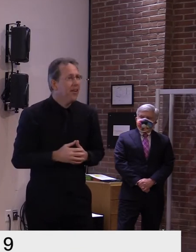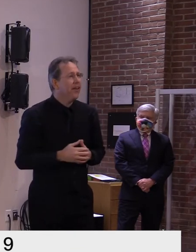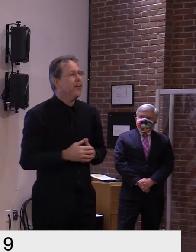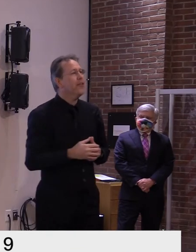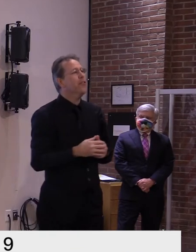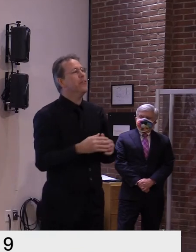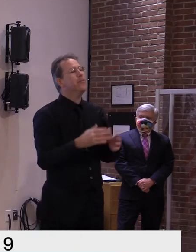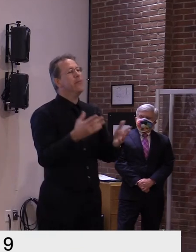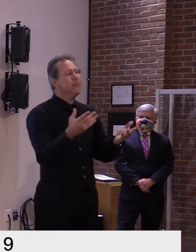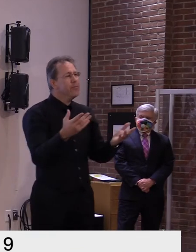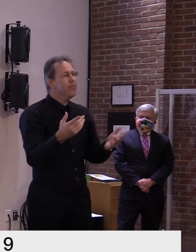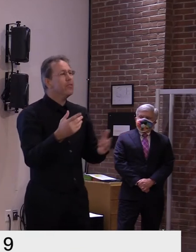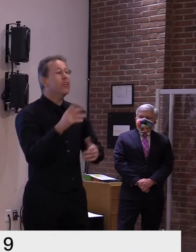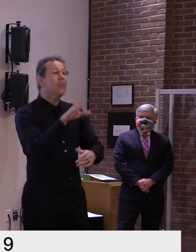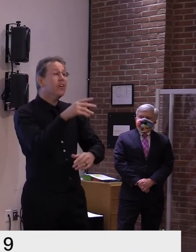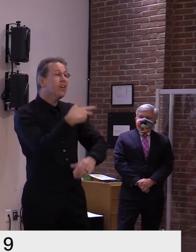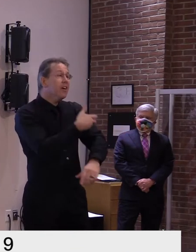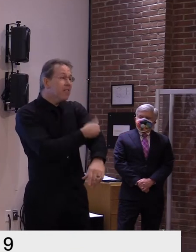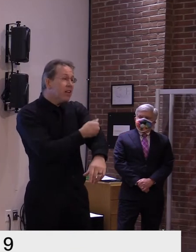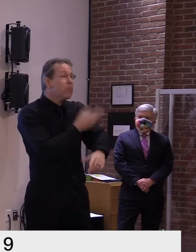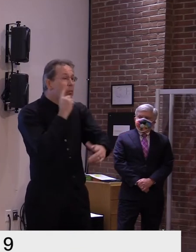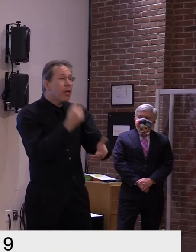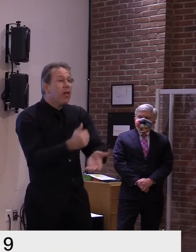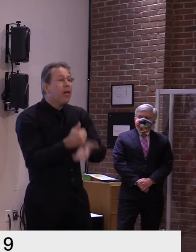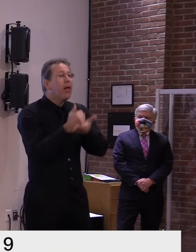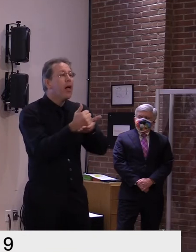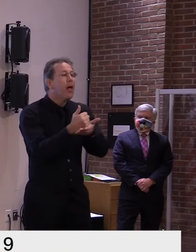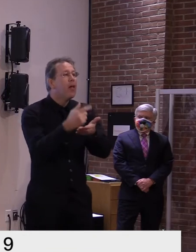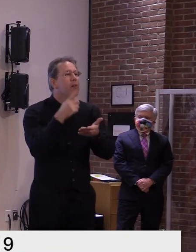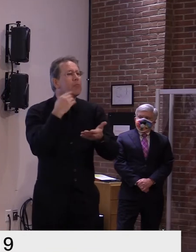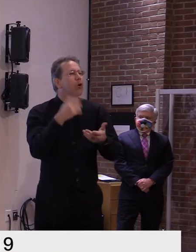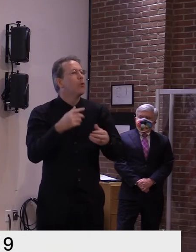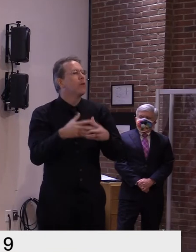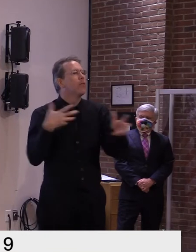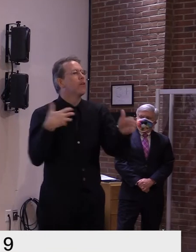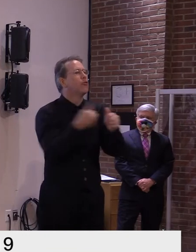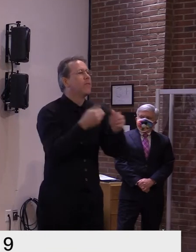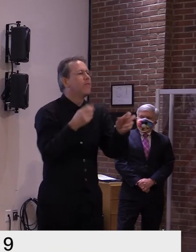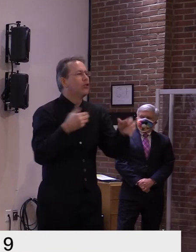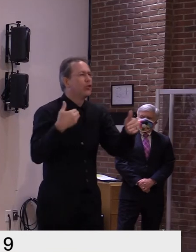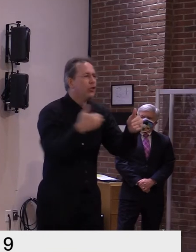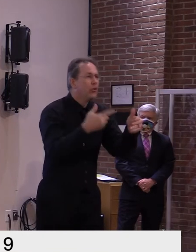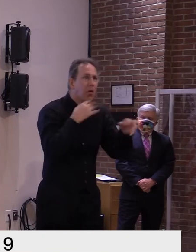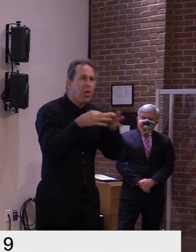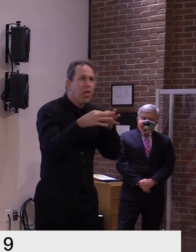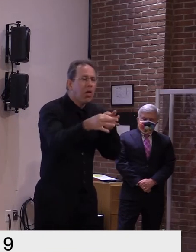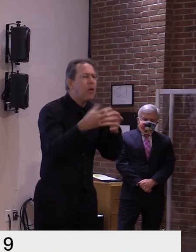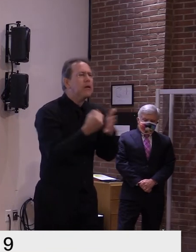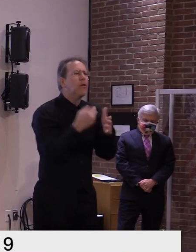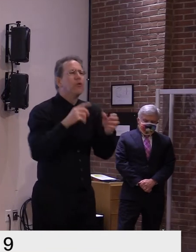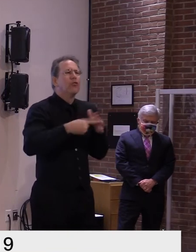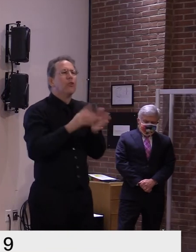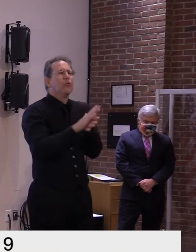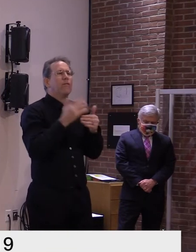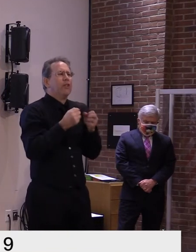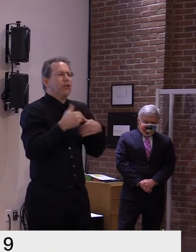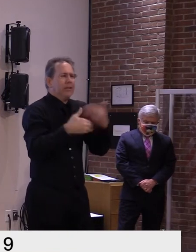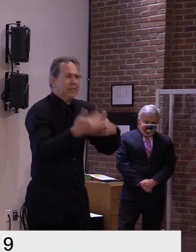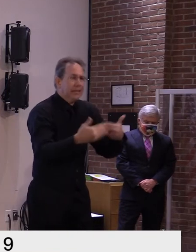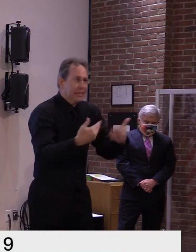it is, but it's not tied directly to vaccinating the school staff themselves currently.